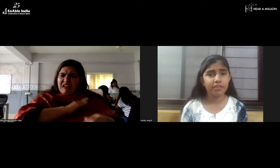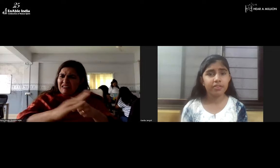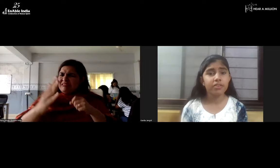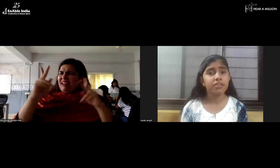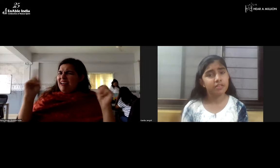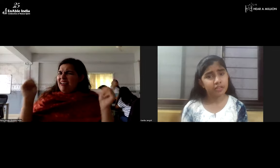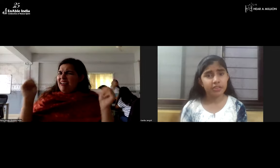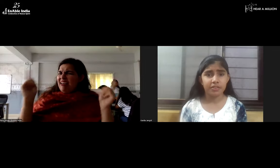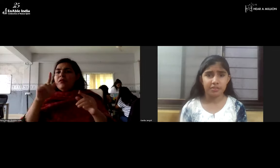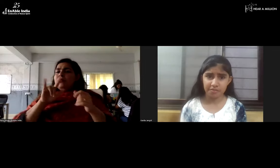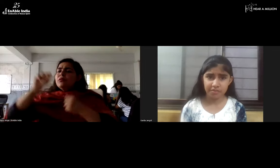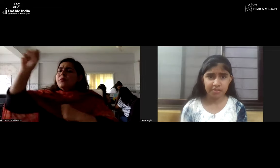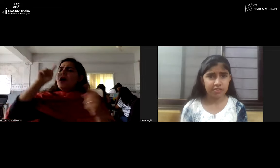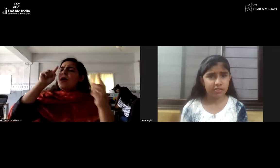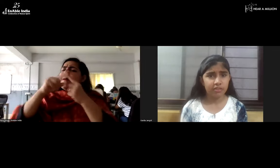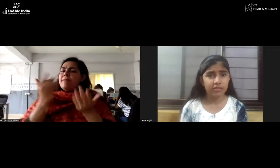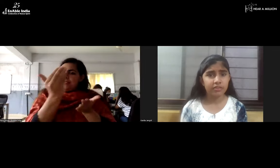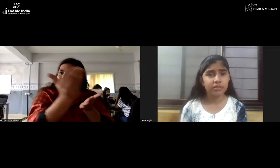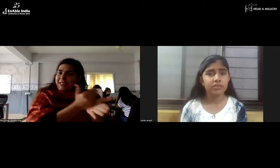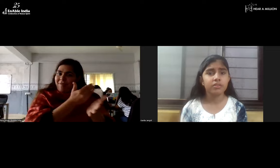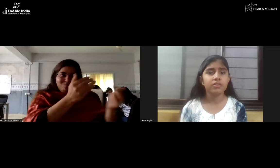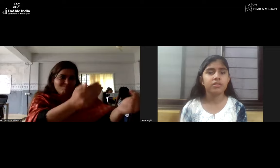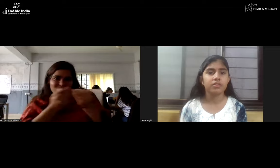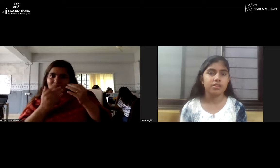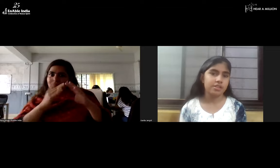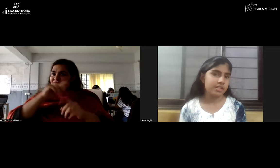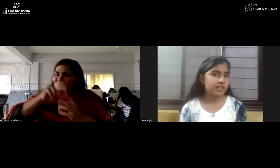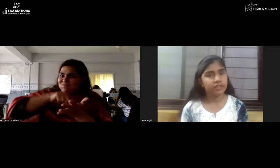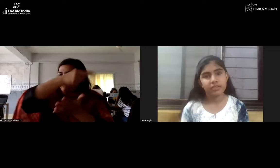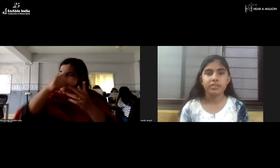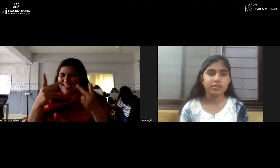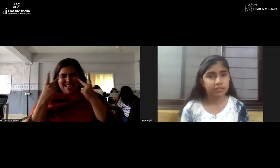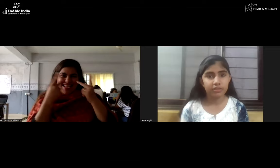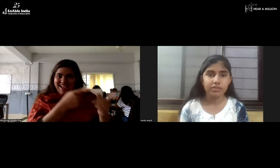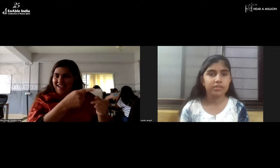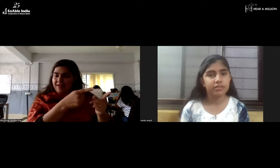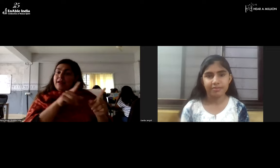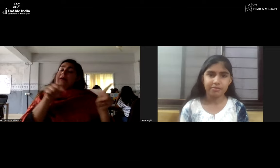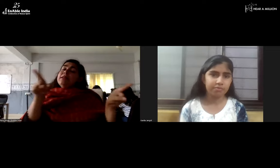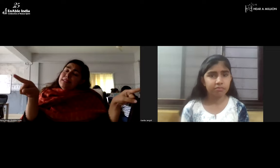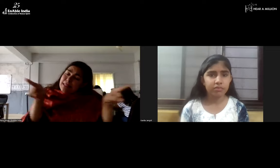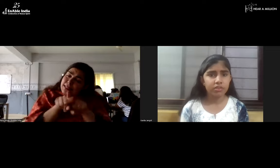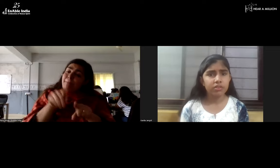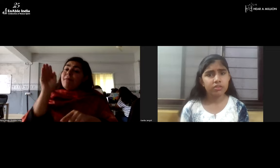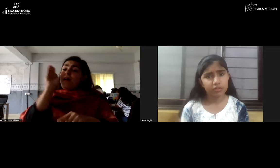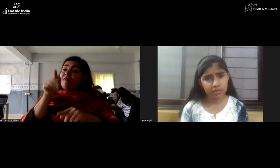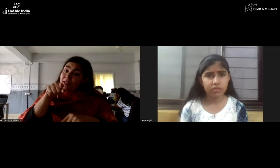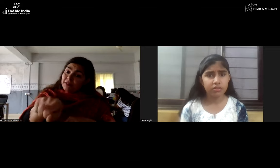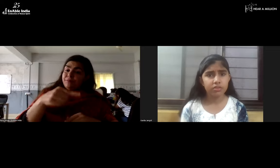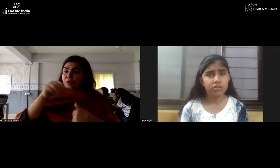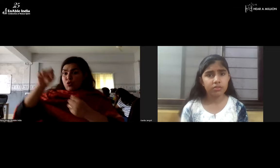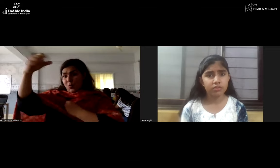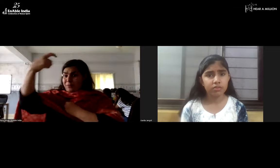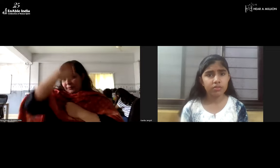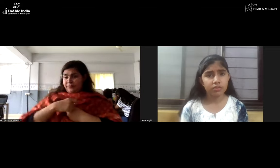can you all see me clearly? It's better. I have put the screen a bit away. Okay. So Renu says welcome to all the panelists.